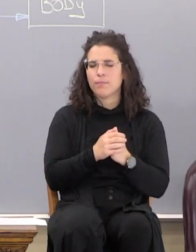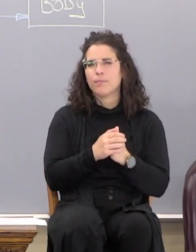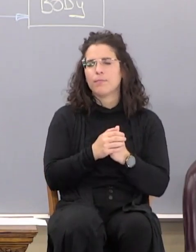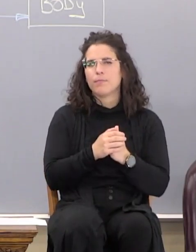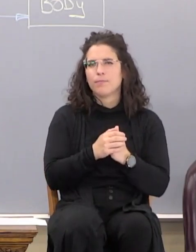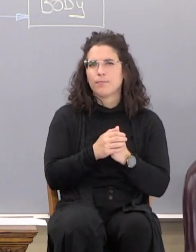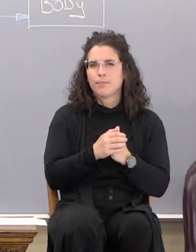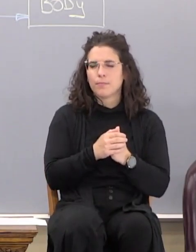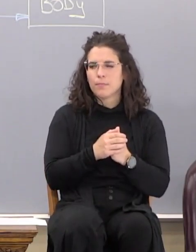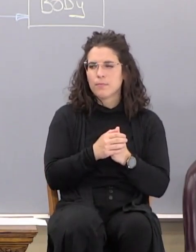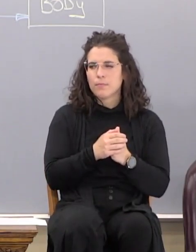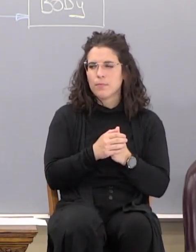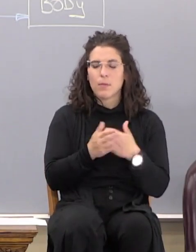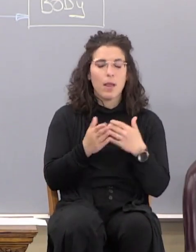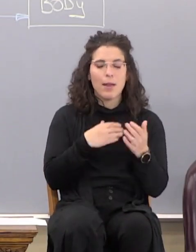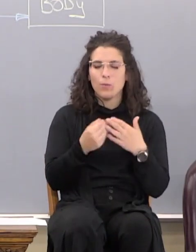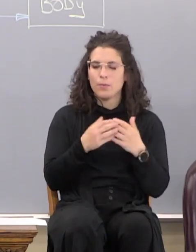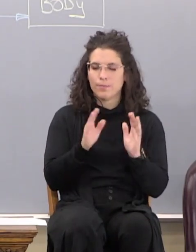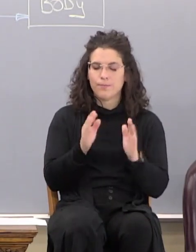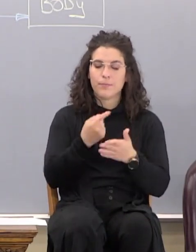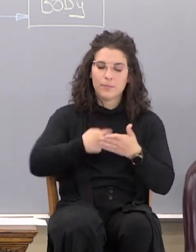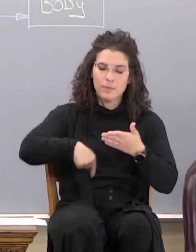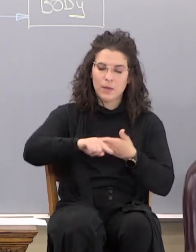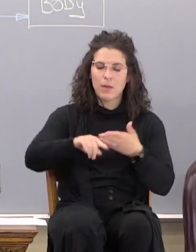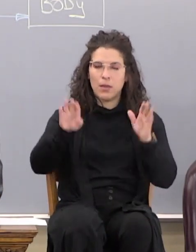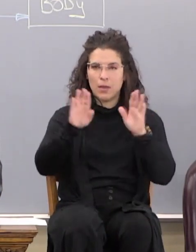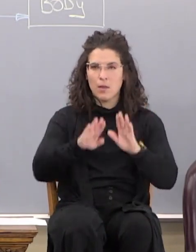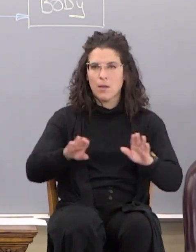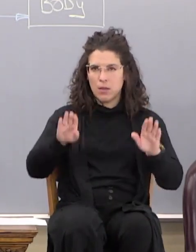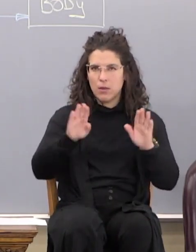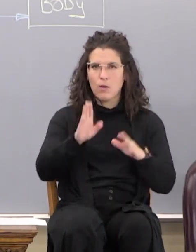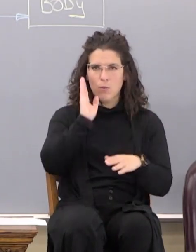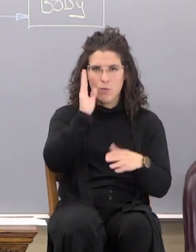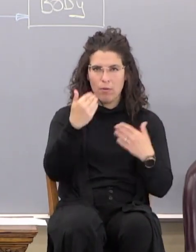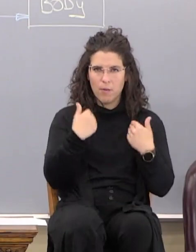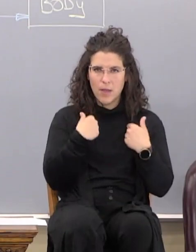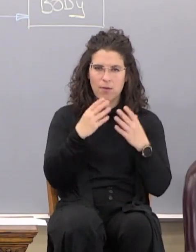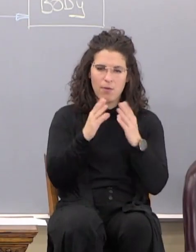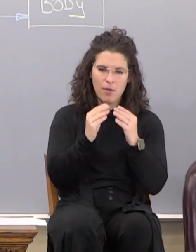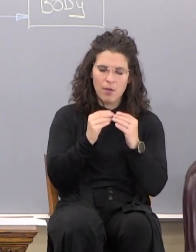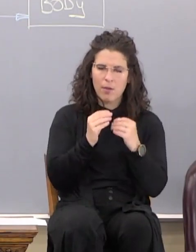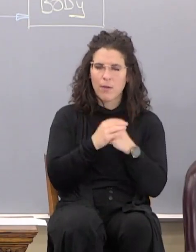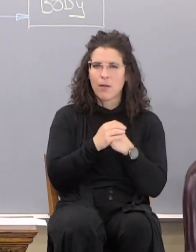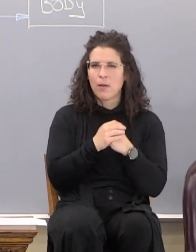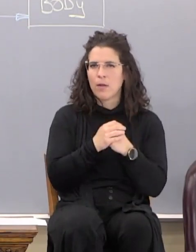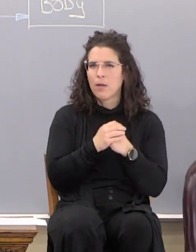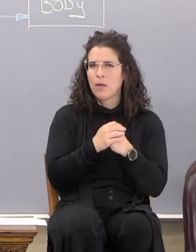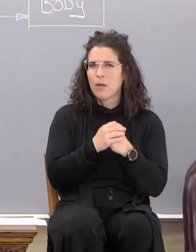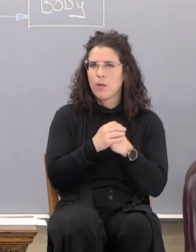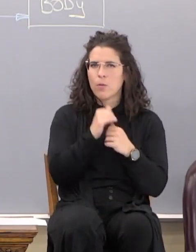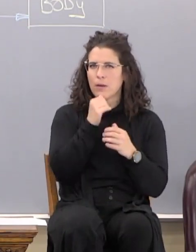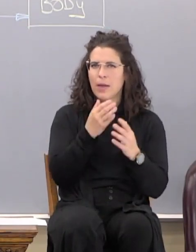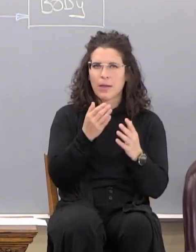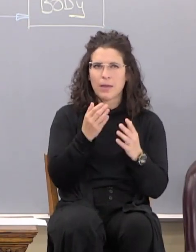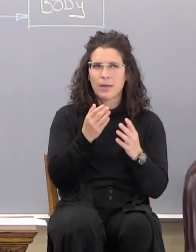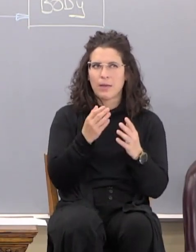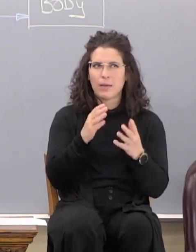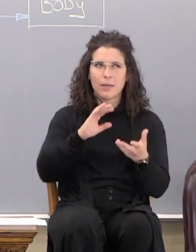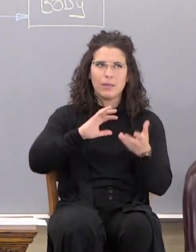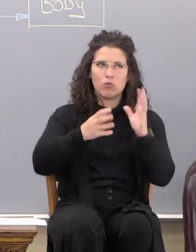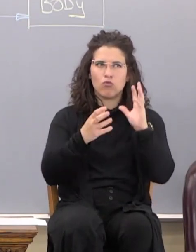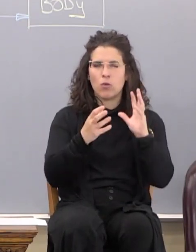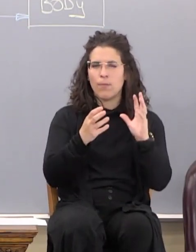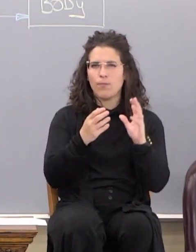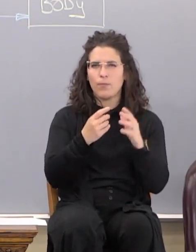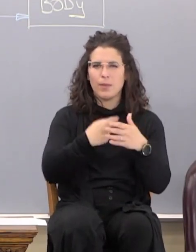that. Anyway, next Sunday, We'll have the meetings. We won't disrupt everything too bad.